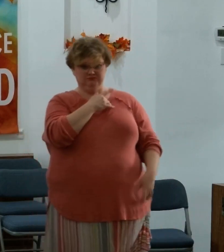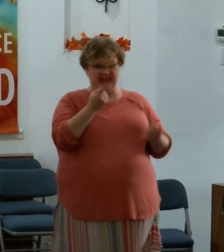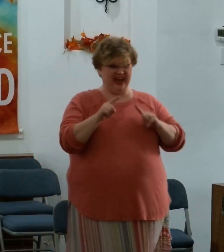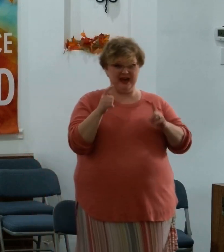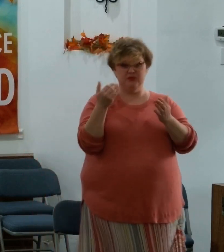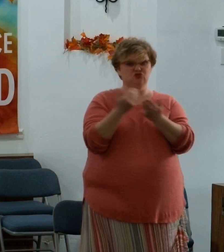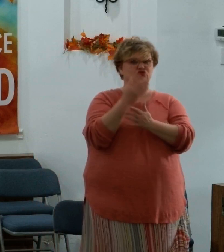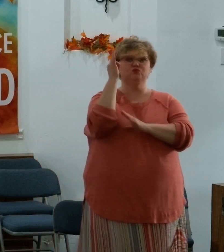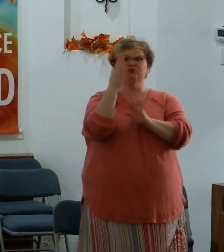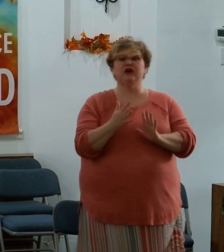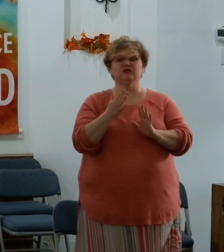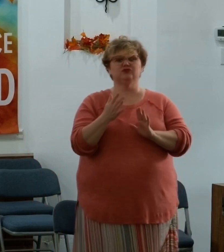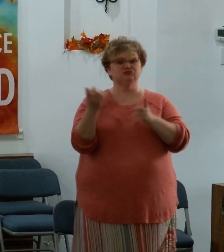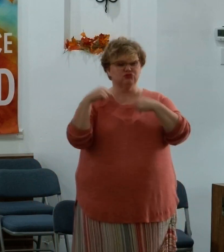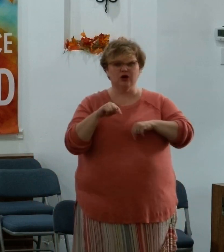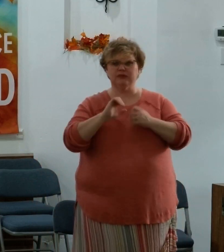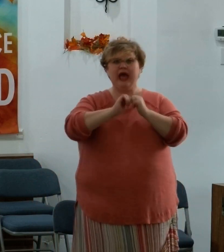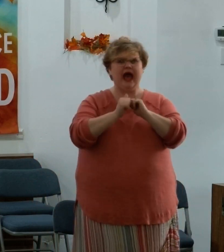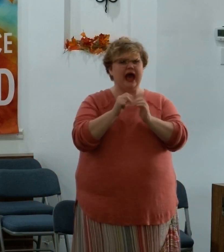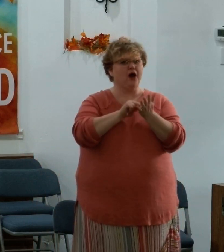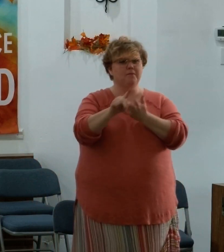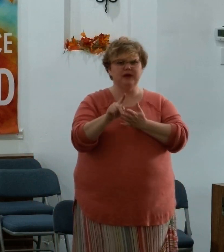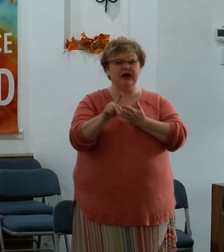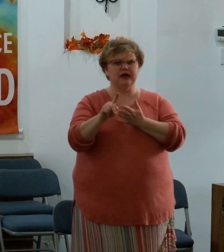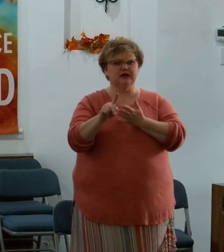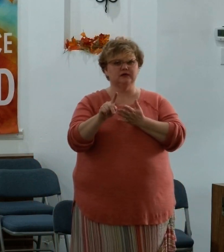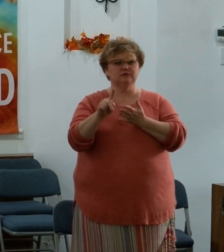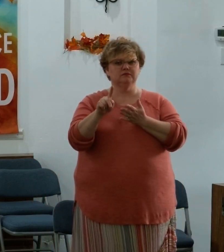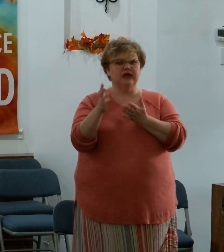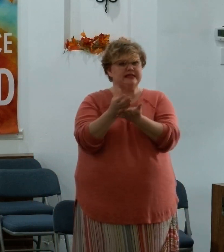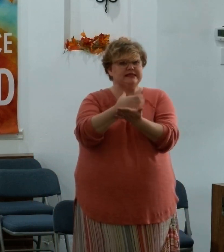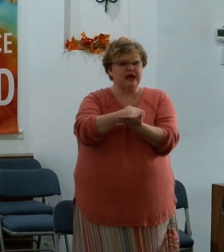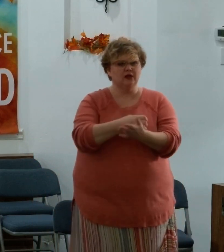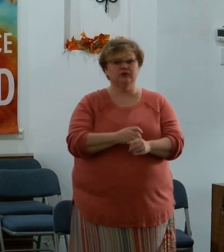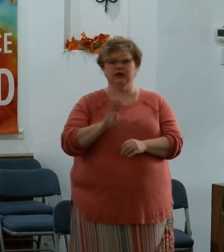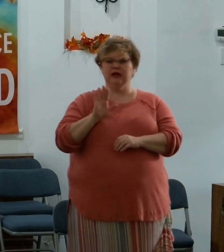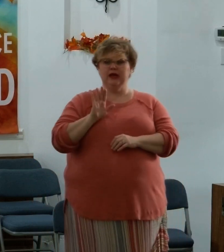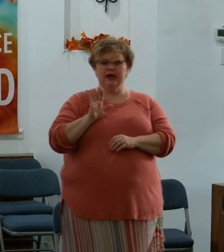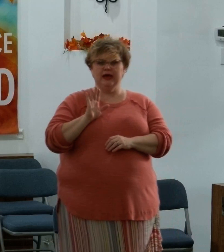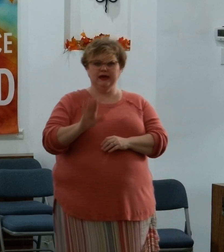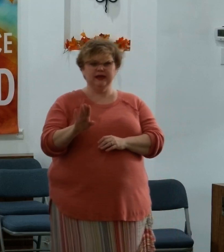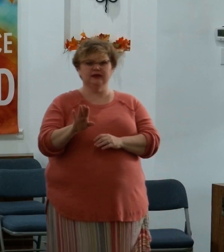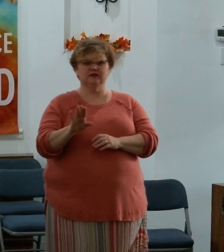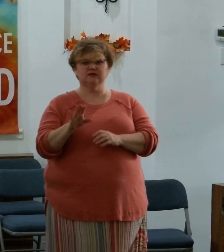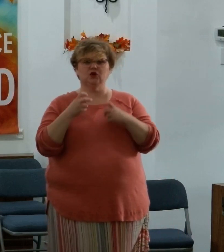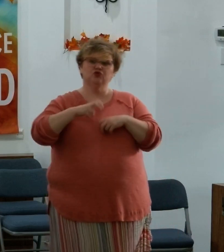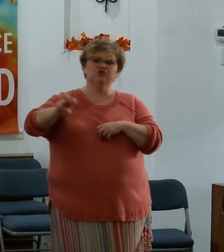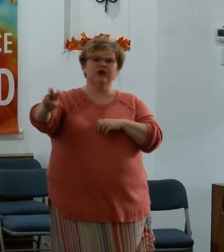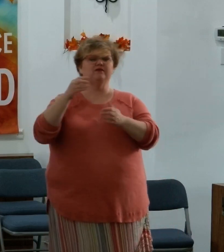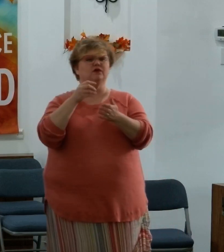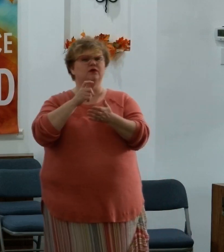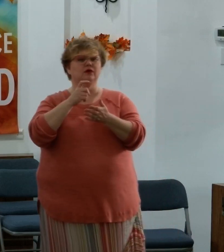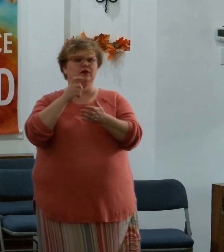comes, how are you going to pay for his salary and reimburse his mileage and his medical insurance and retirement plan and still pay